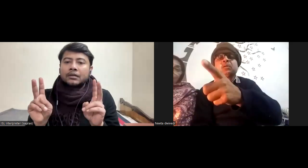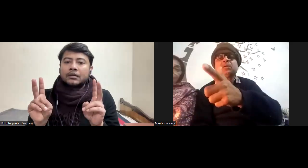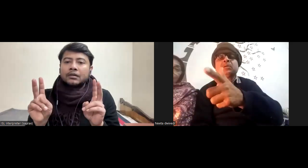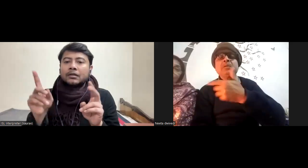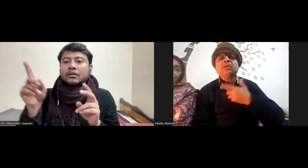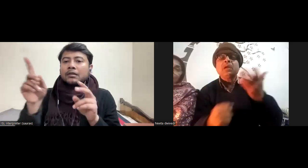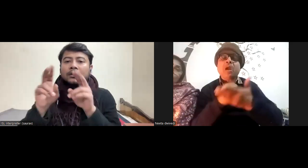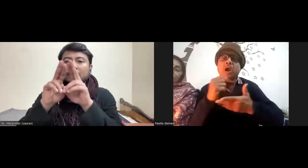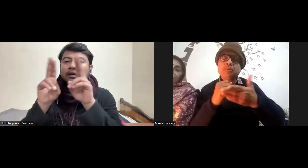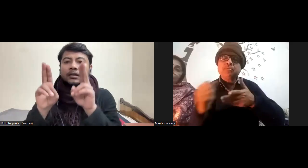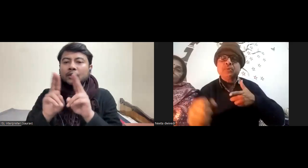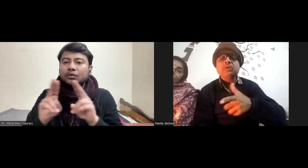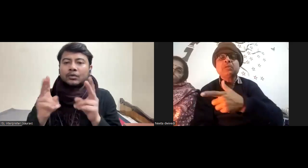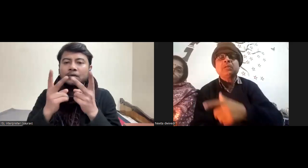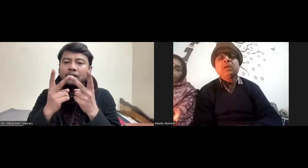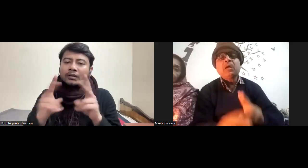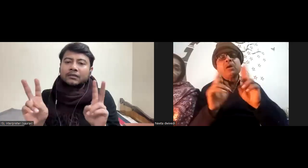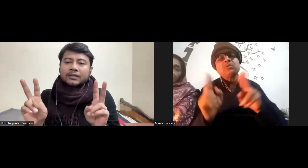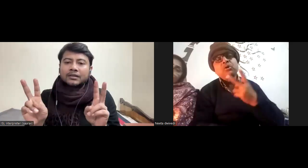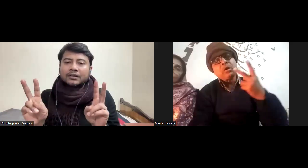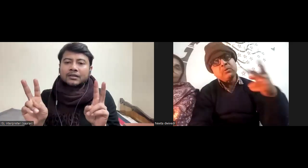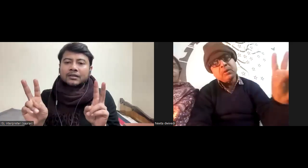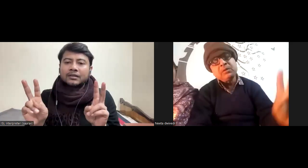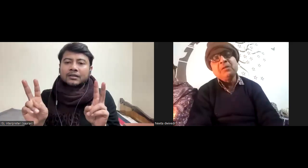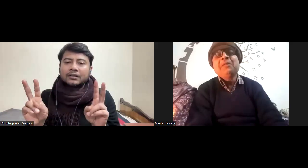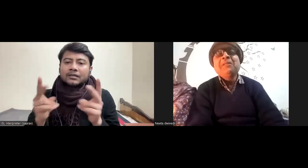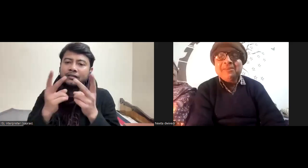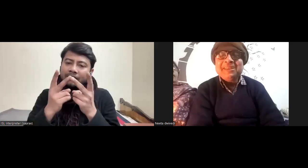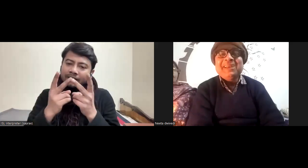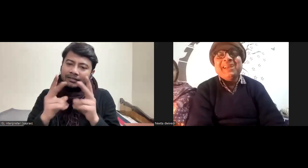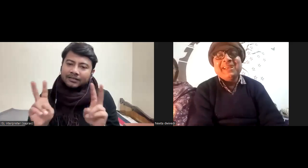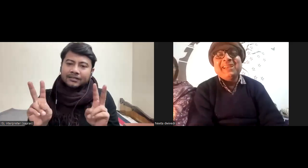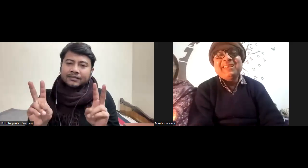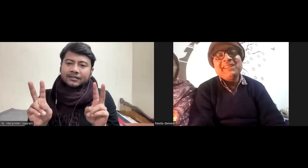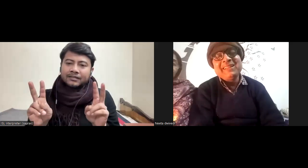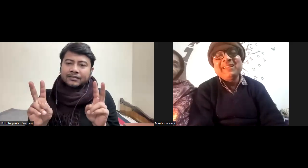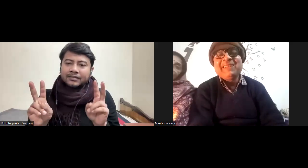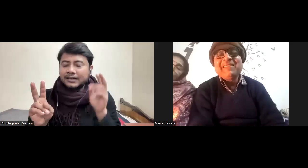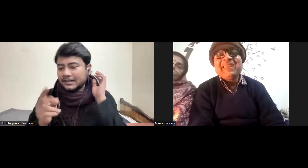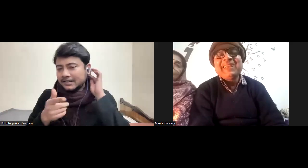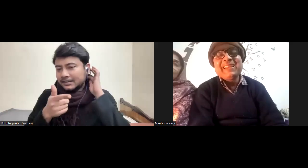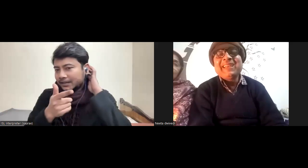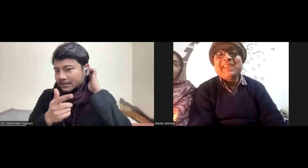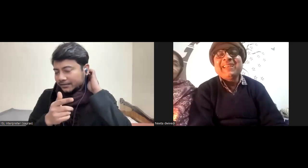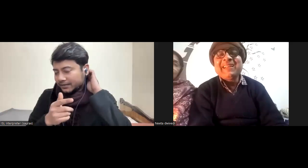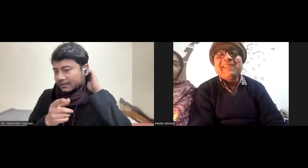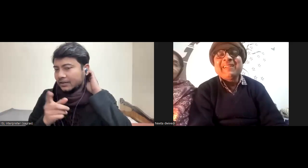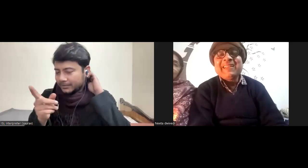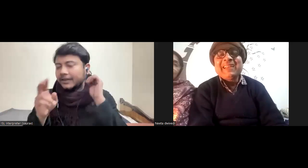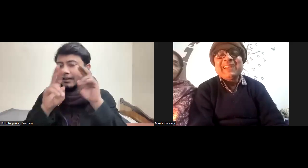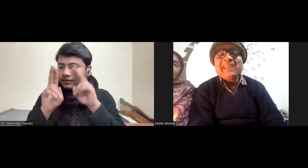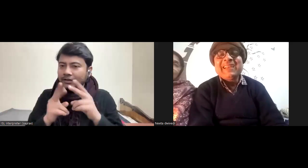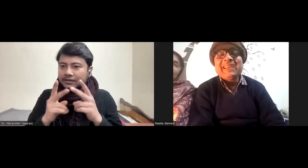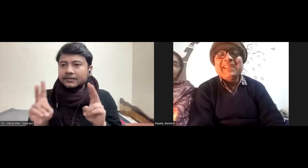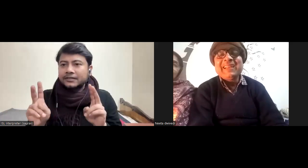one mantra. We have we have. He's not listening to you. He says his will is different, so